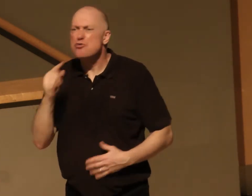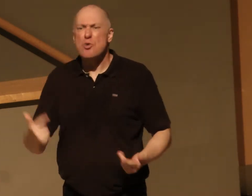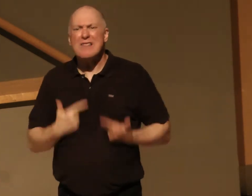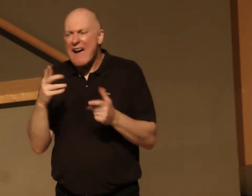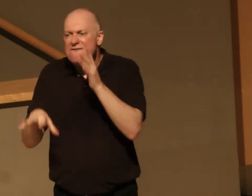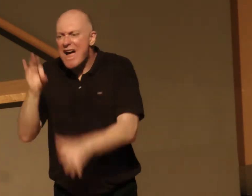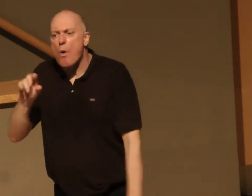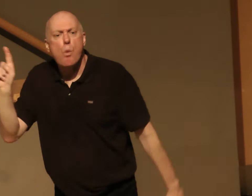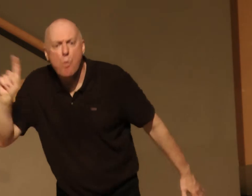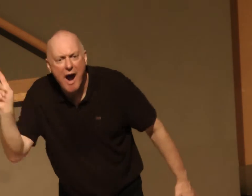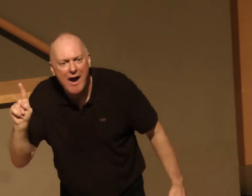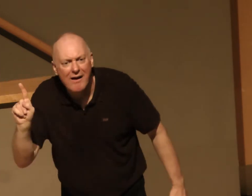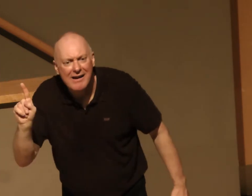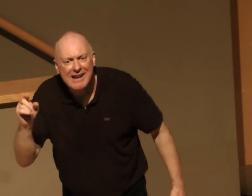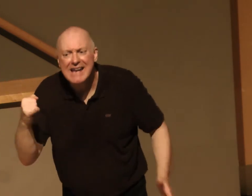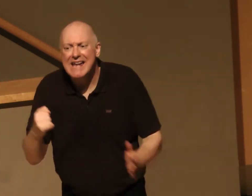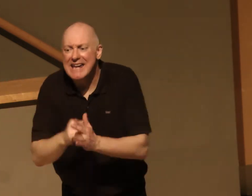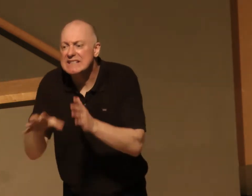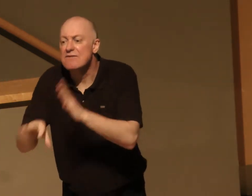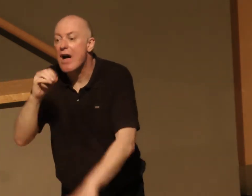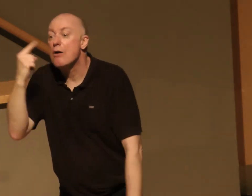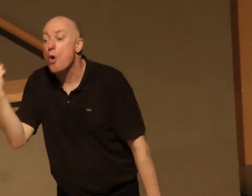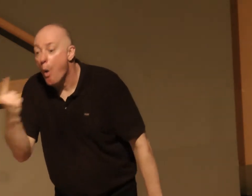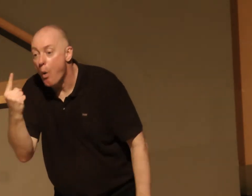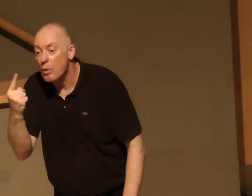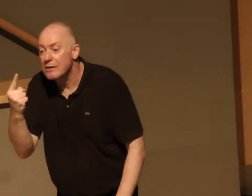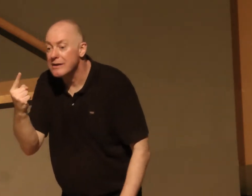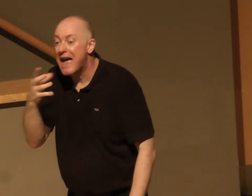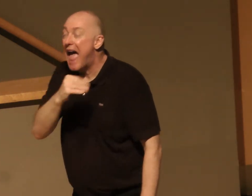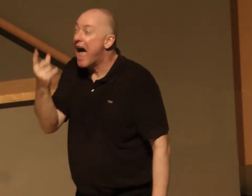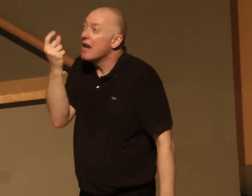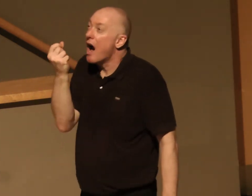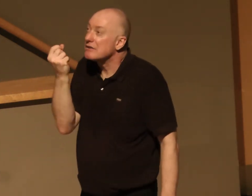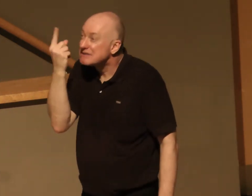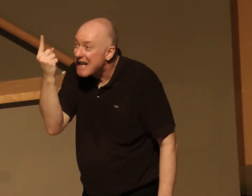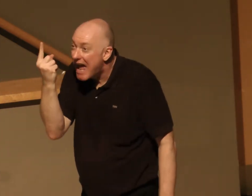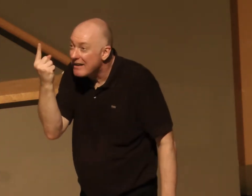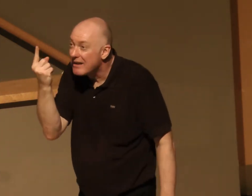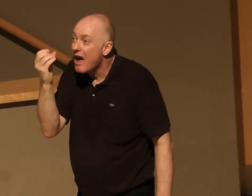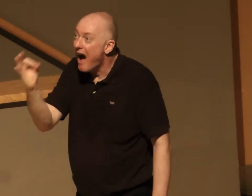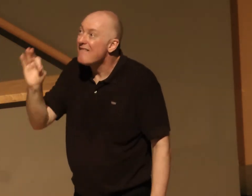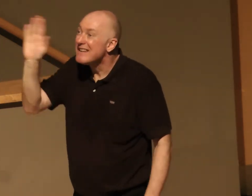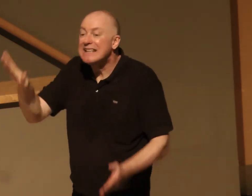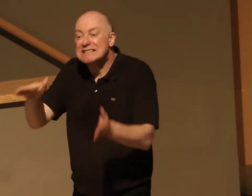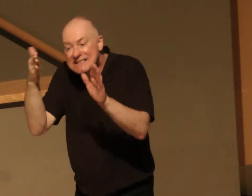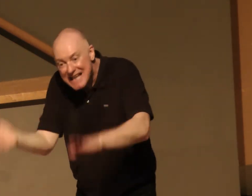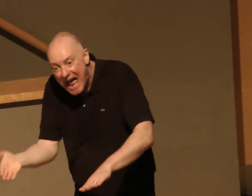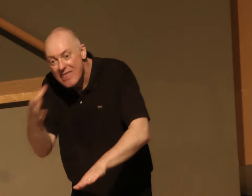found, it's found only in an understanding of His death and resurrection.